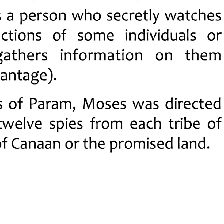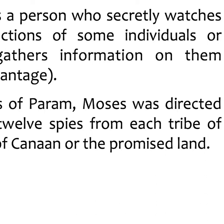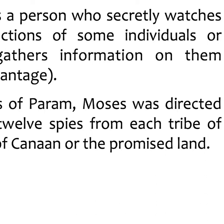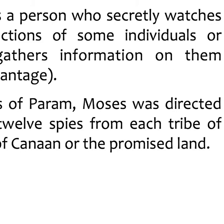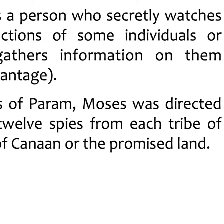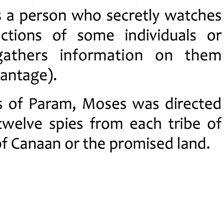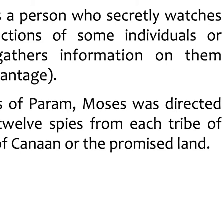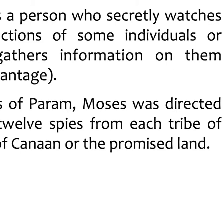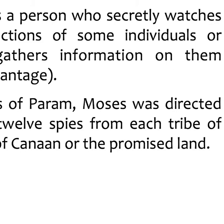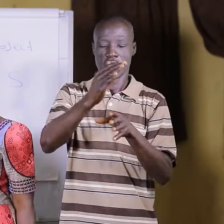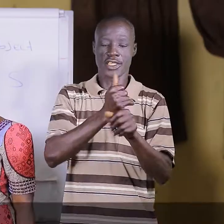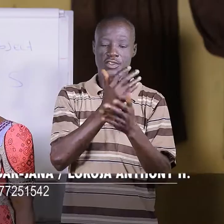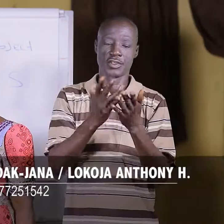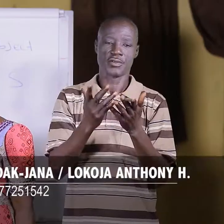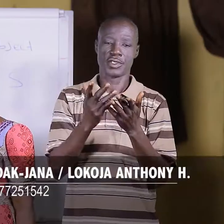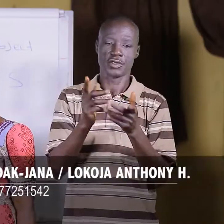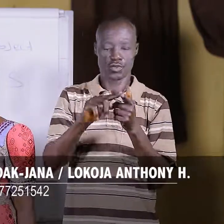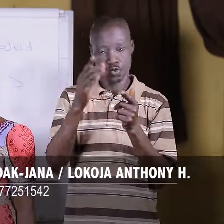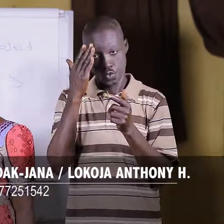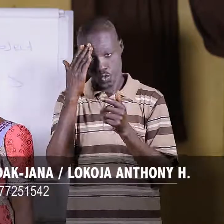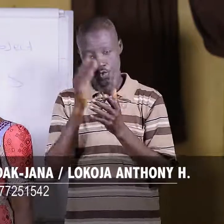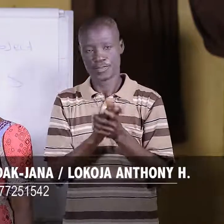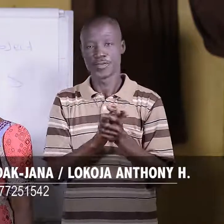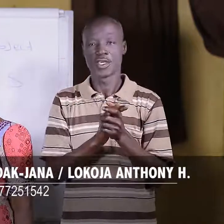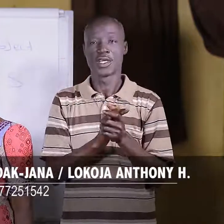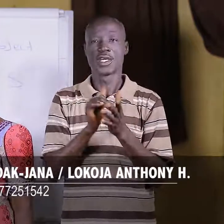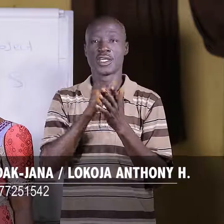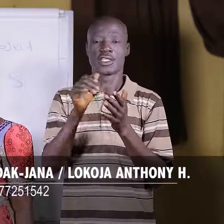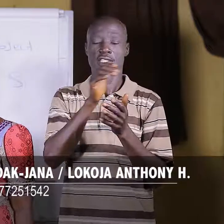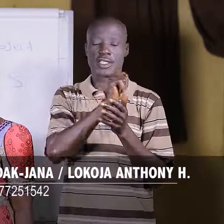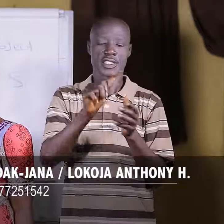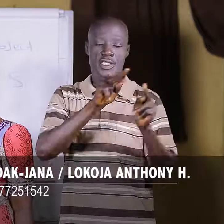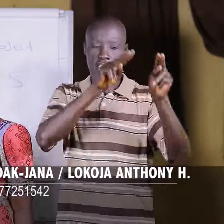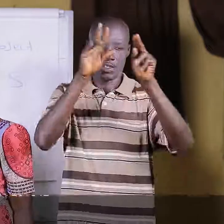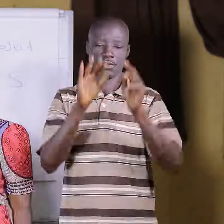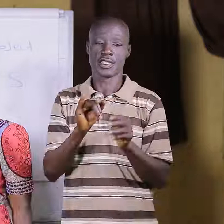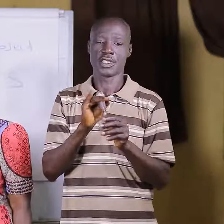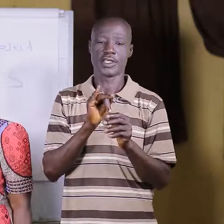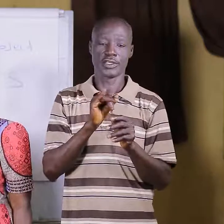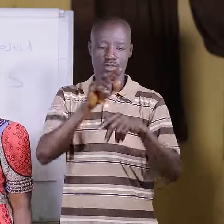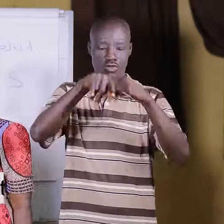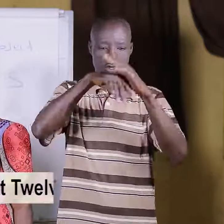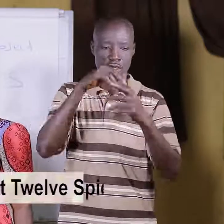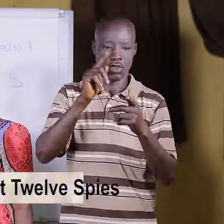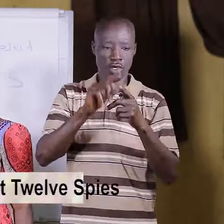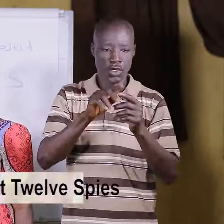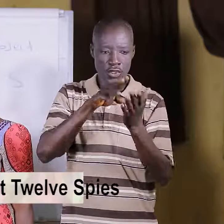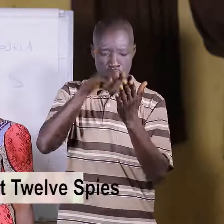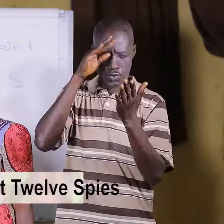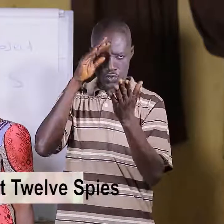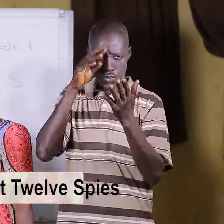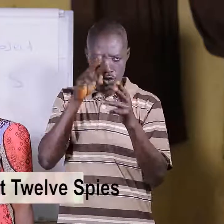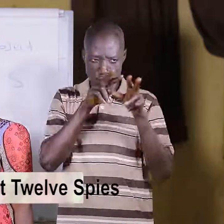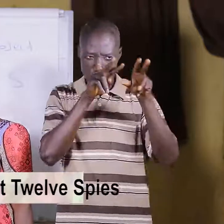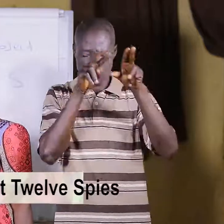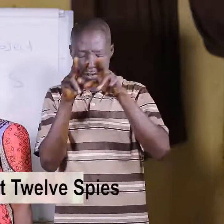an advantage. Now, you tend to see that a spy, the moment he's given that assignment, he has to be very, very